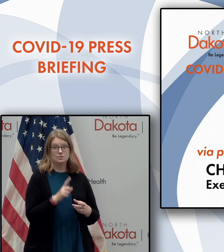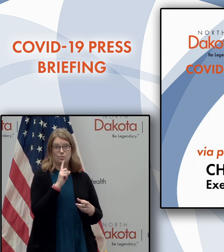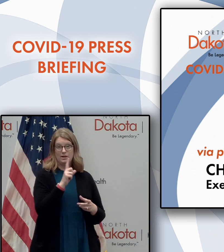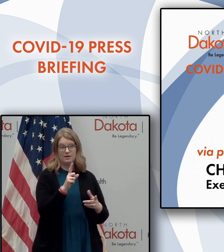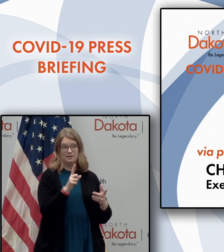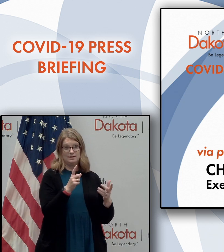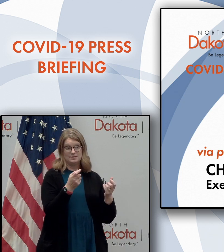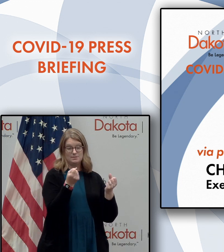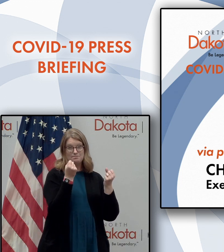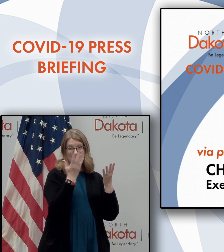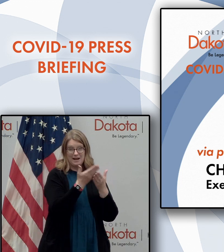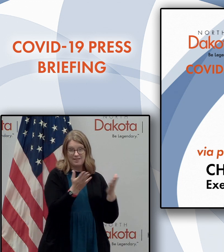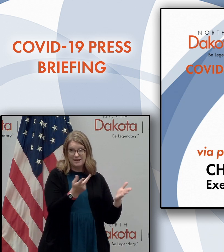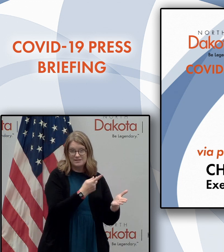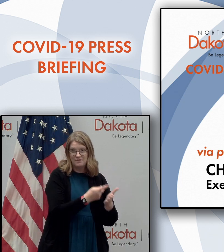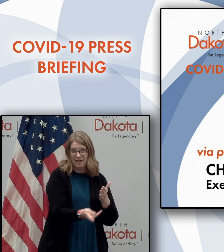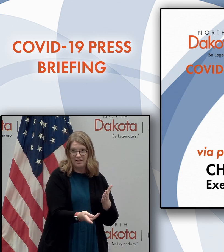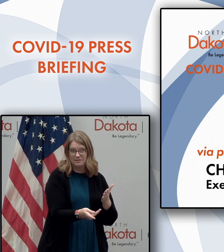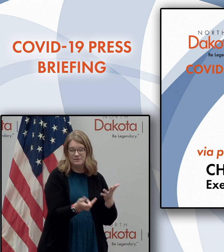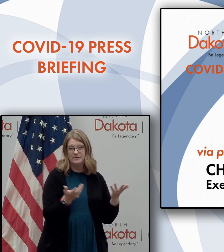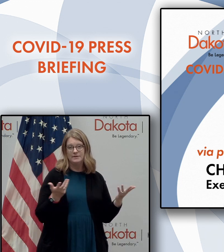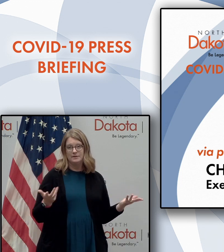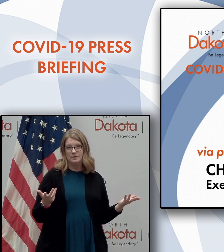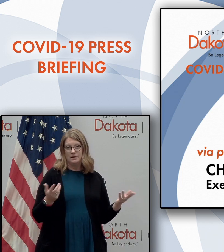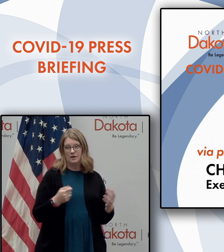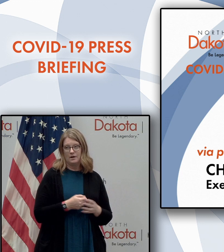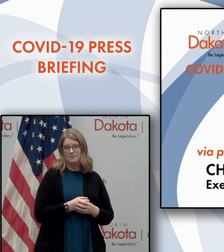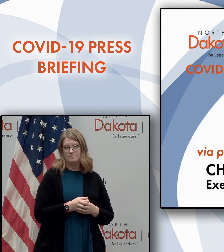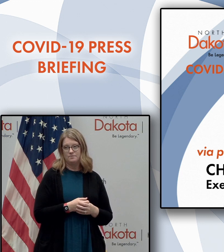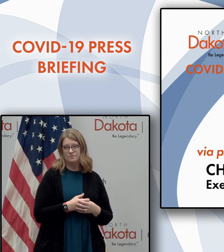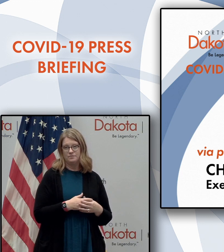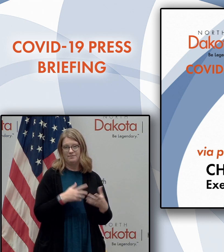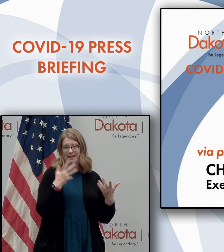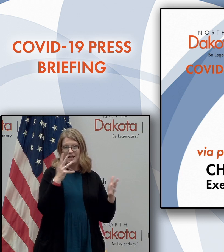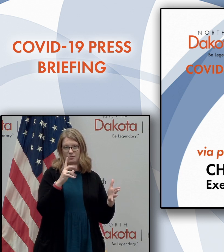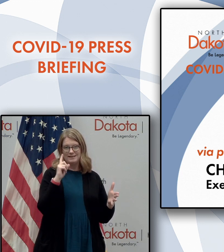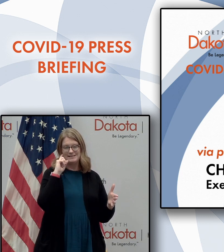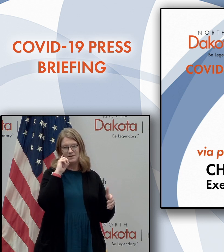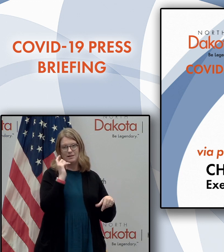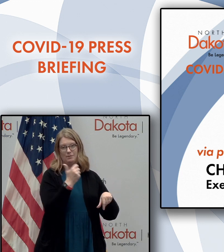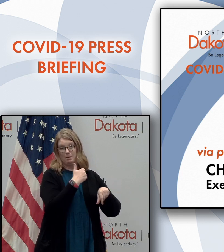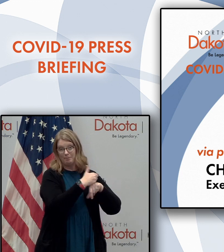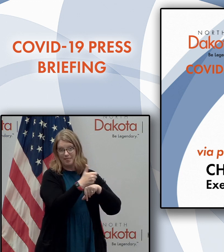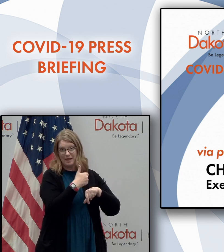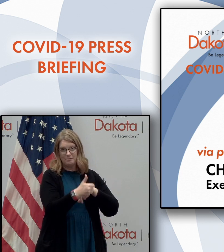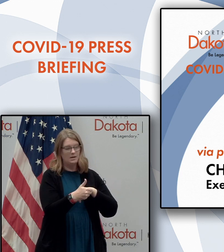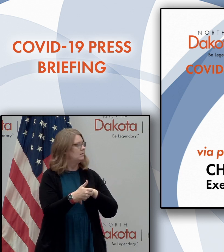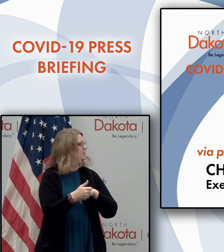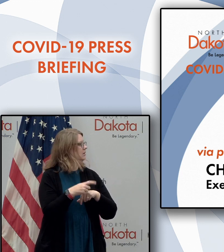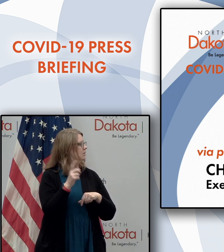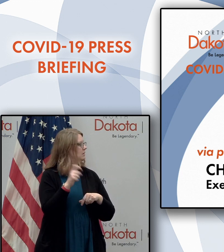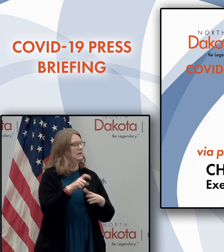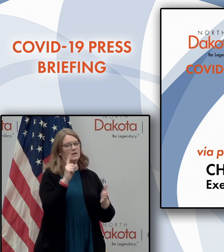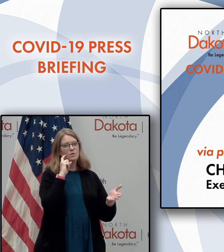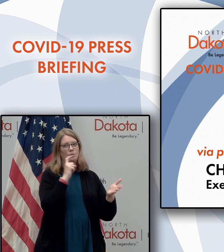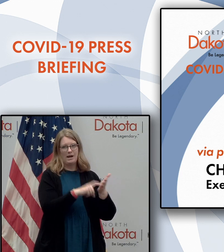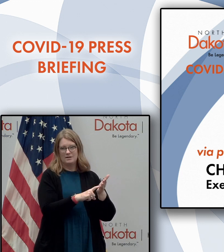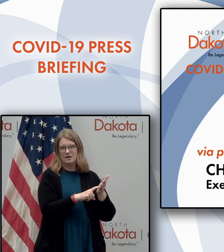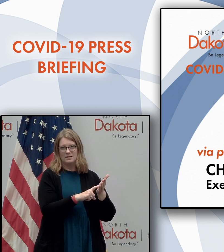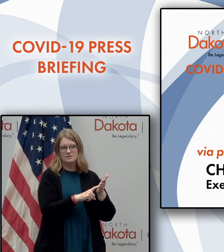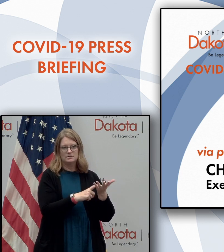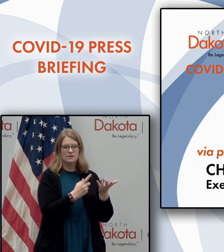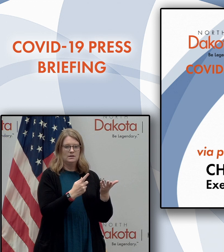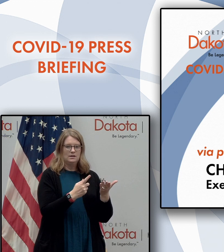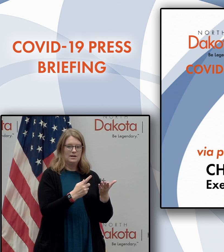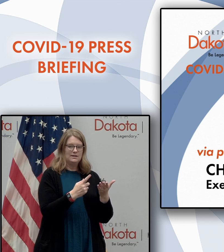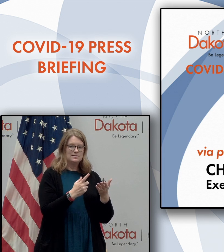really. But I don't want to make it sound like it's a blame, but we've got to recognize that it's a function of fatigue,